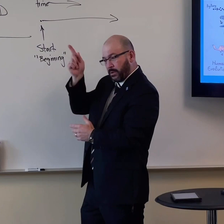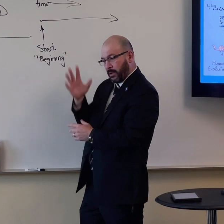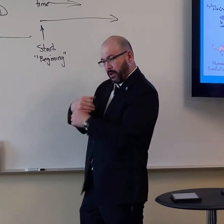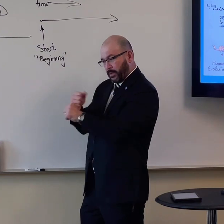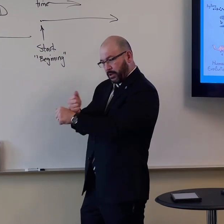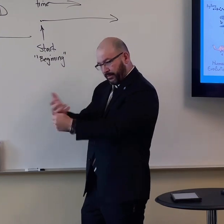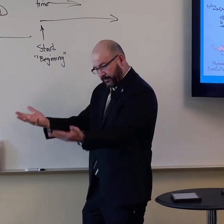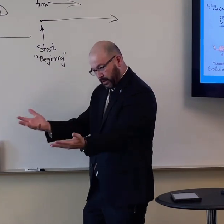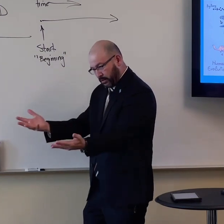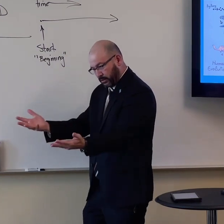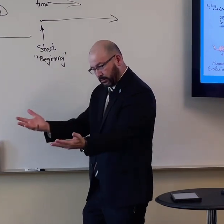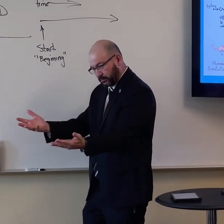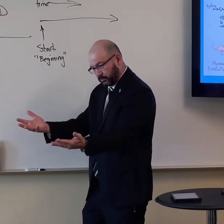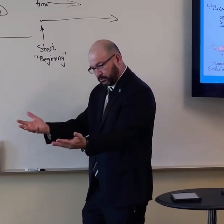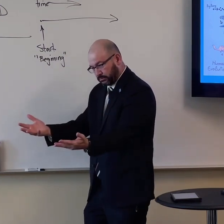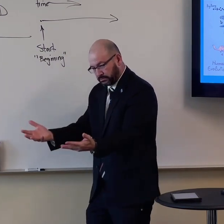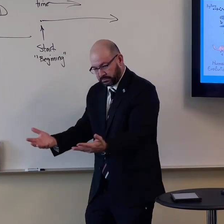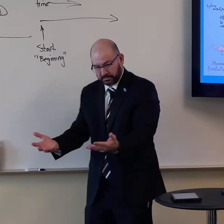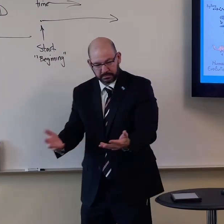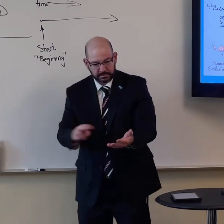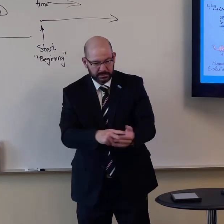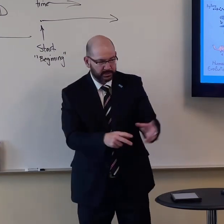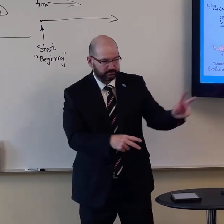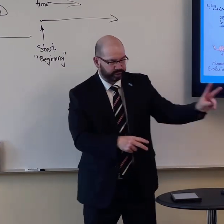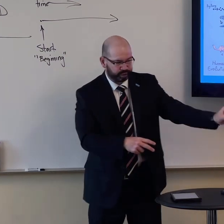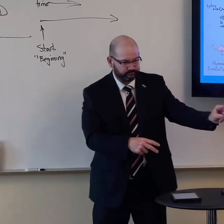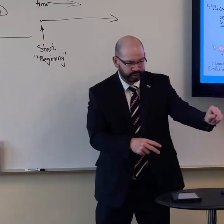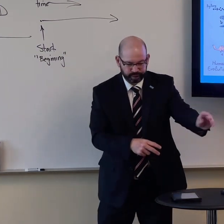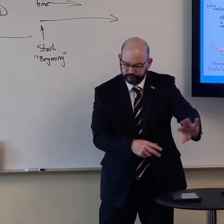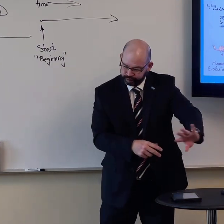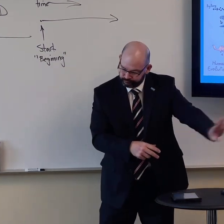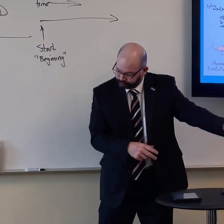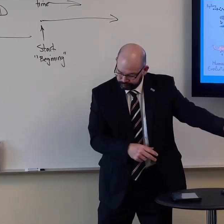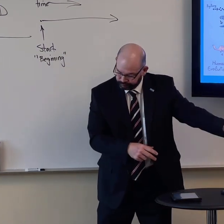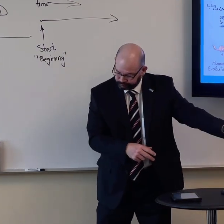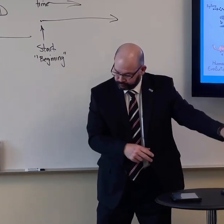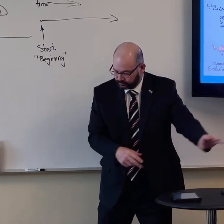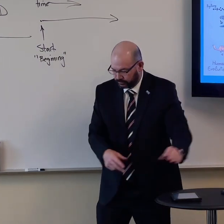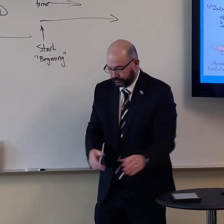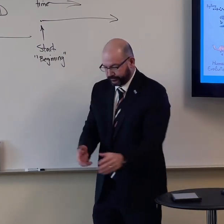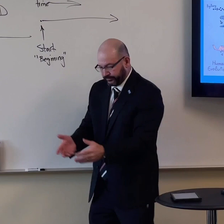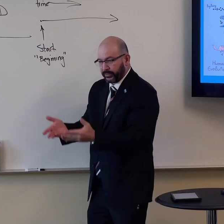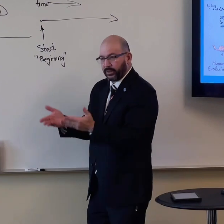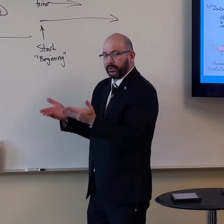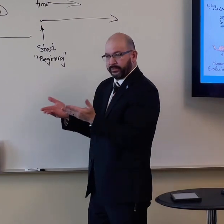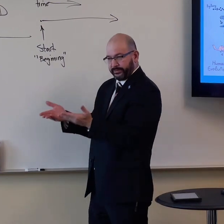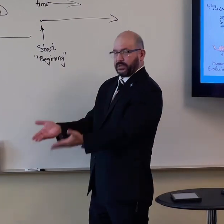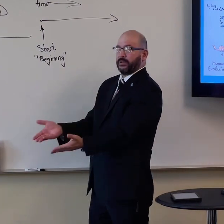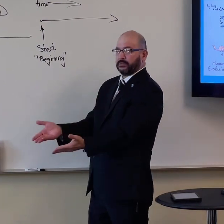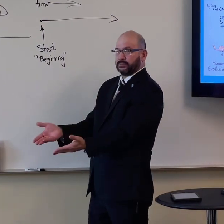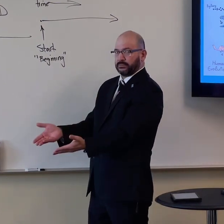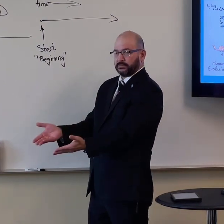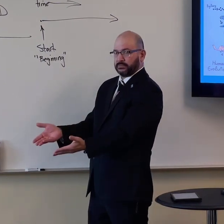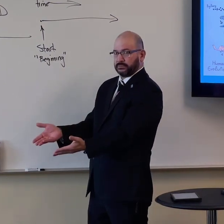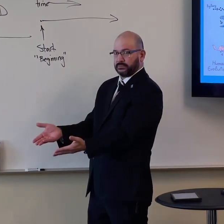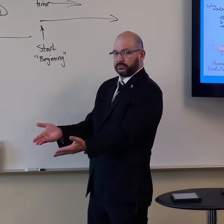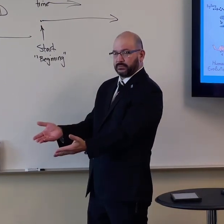If you believe God made everything, you have to say no to both of those. The sequence of events, the